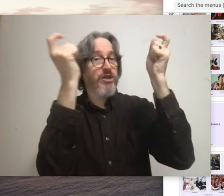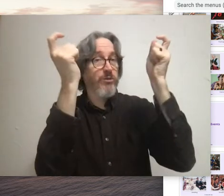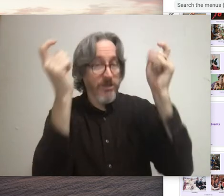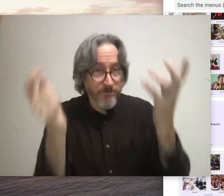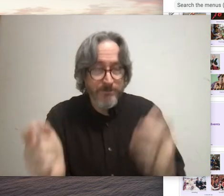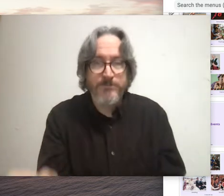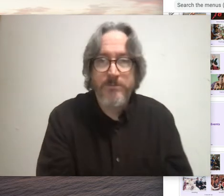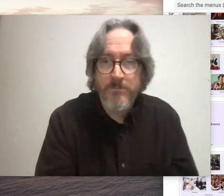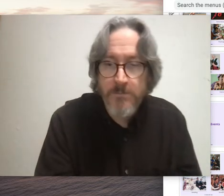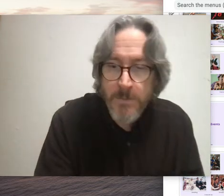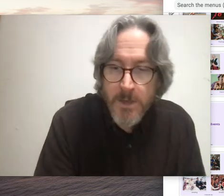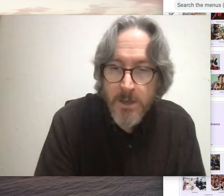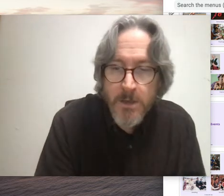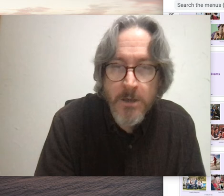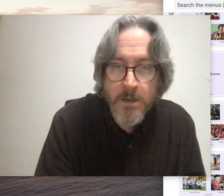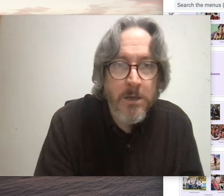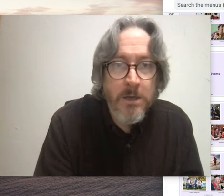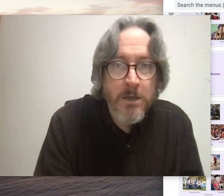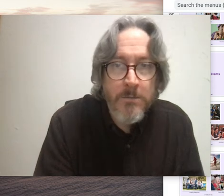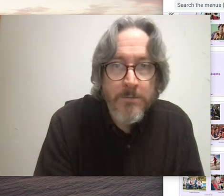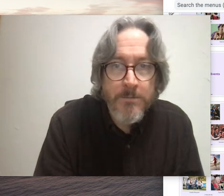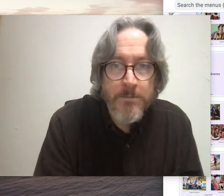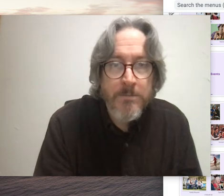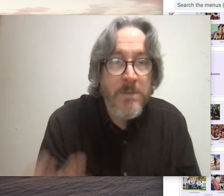graduation reunion,